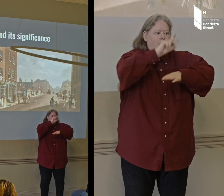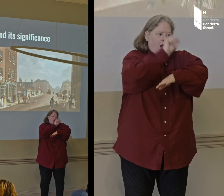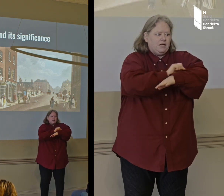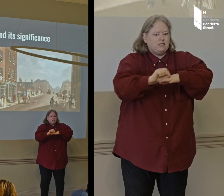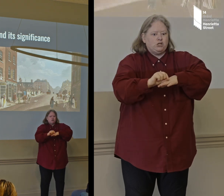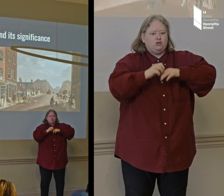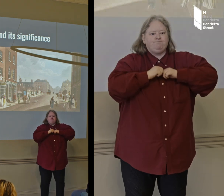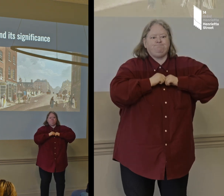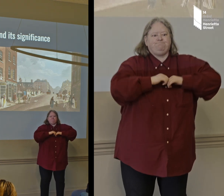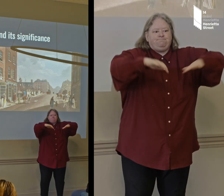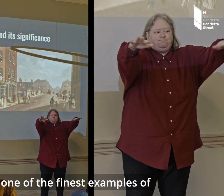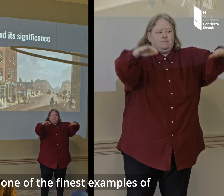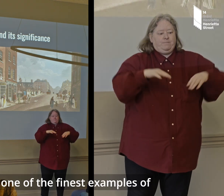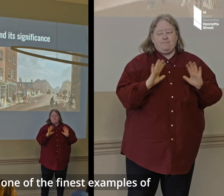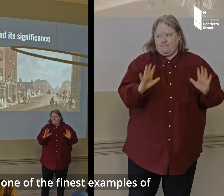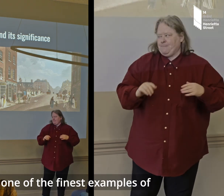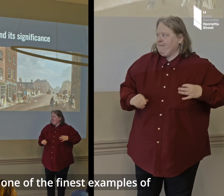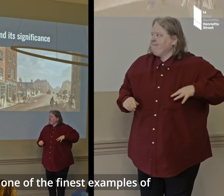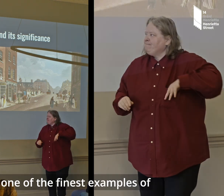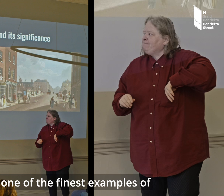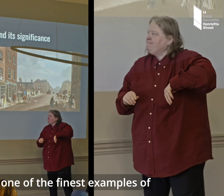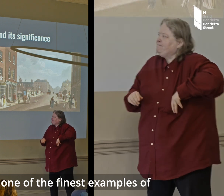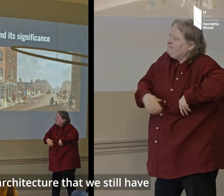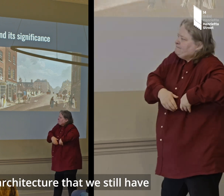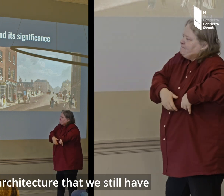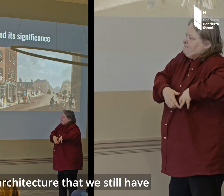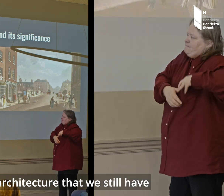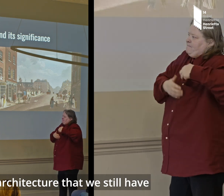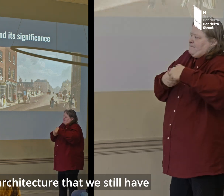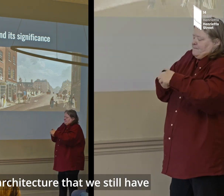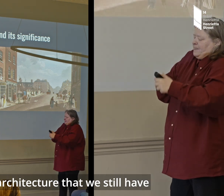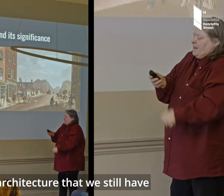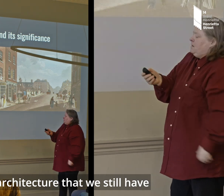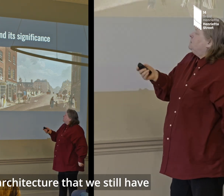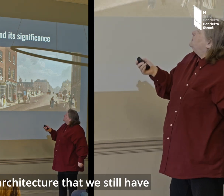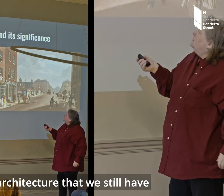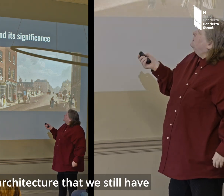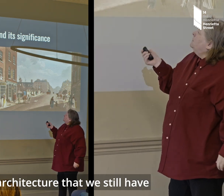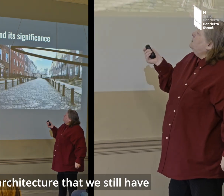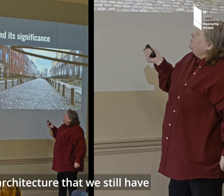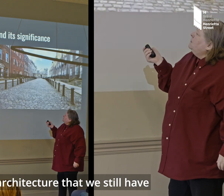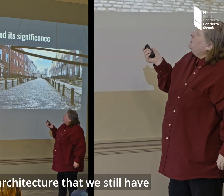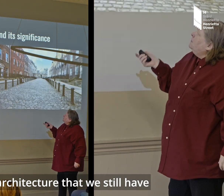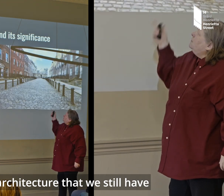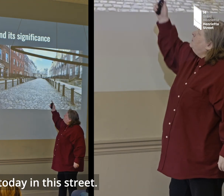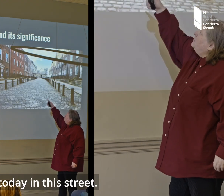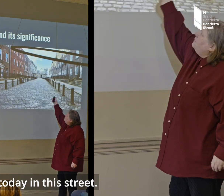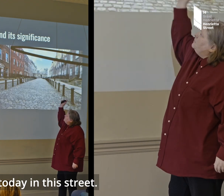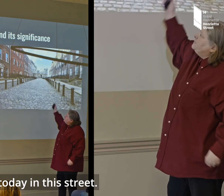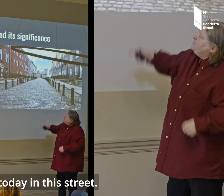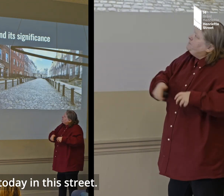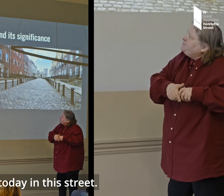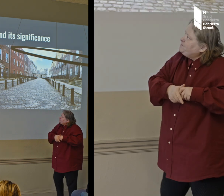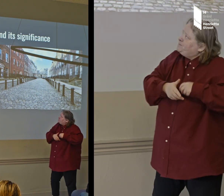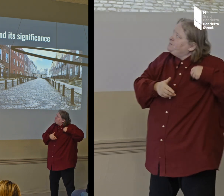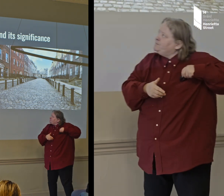Street. And this is one of the finest examples of Georgian architecture that we still have today in